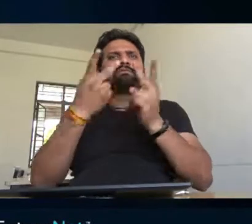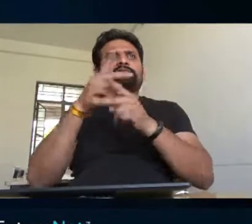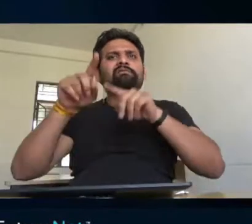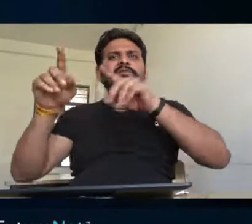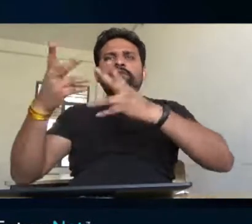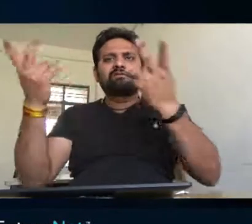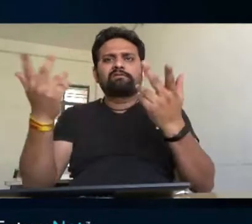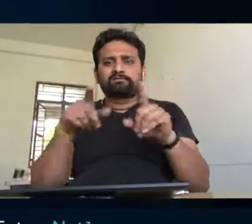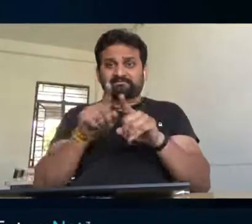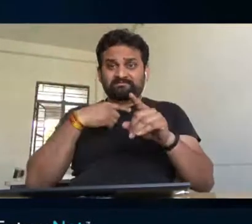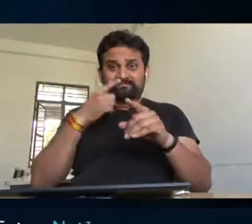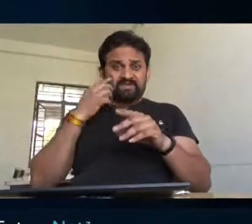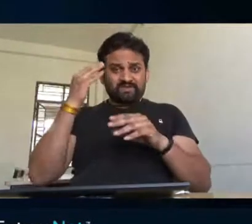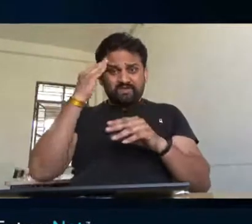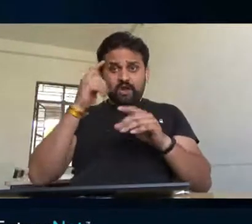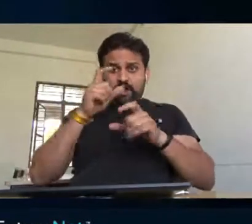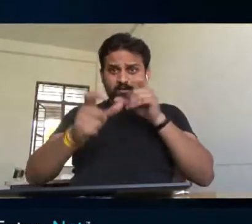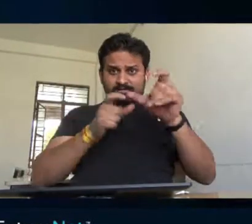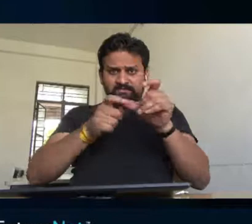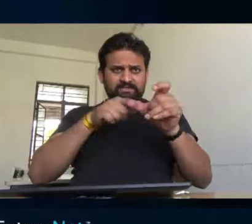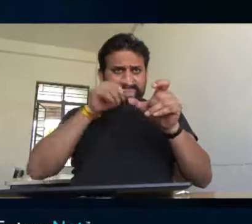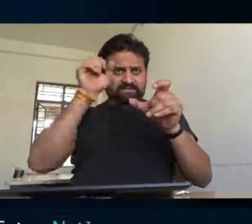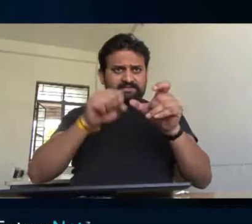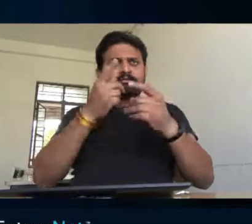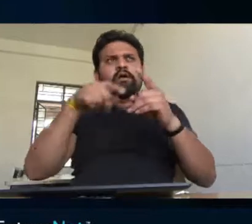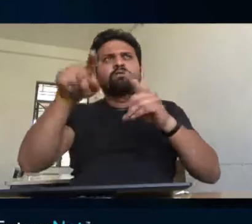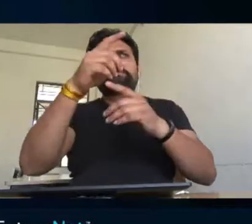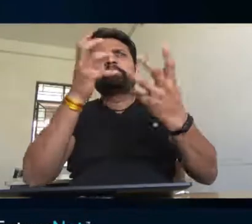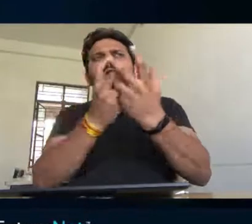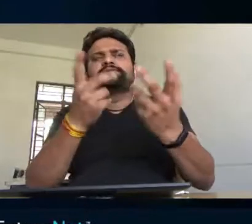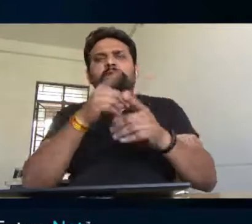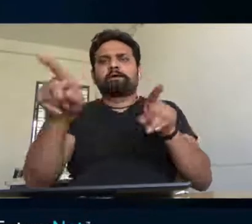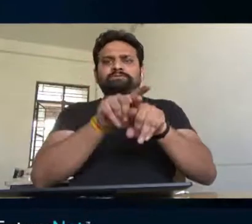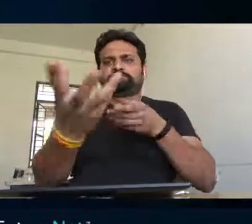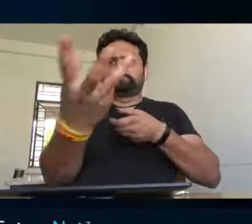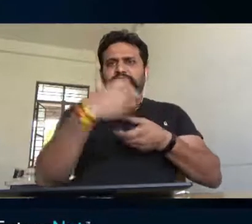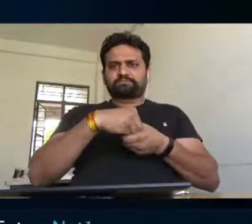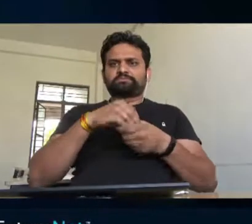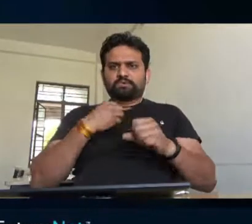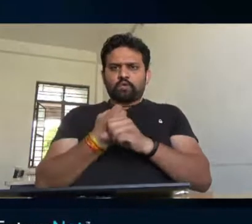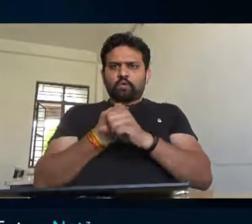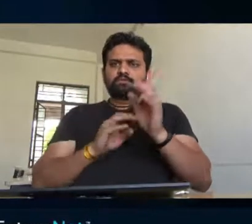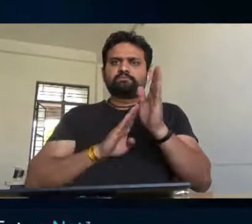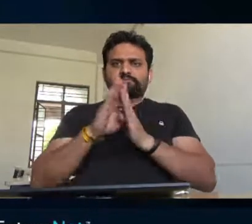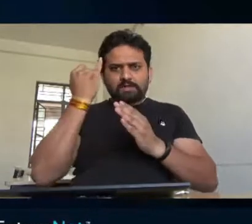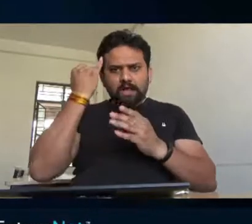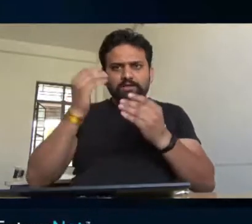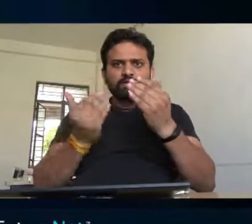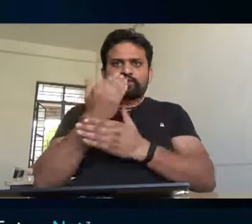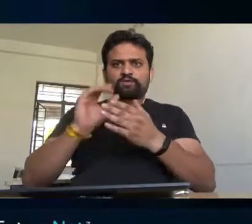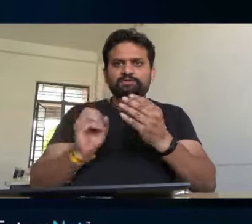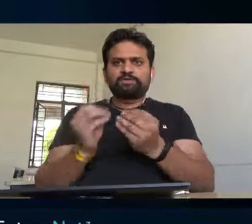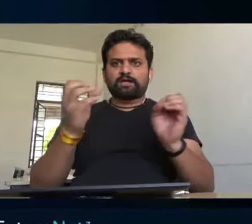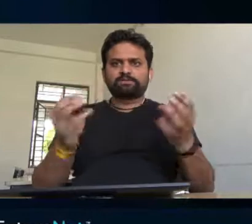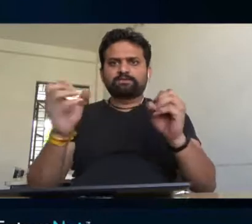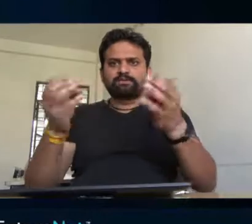many different programs, and we don't know what is going to happen with any industry in the world, with cryptocurrency, with any industry, we